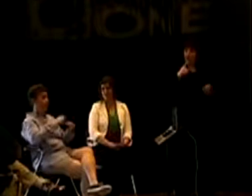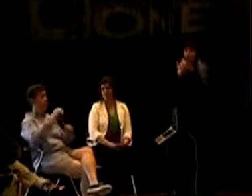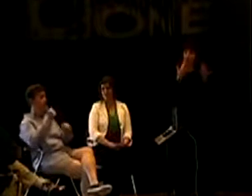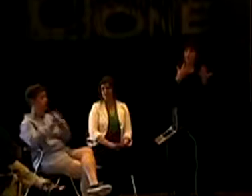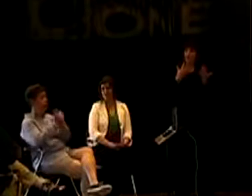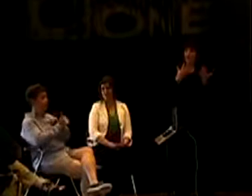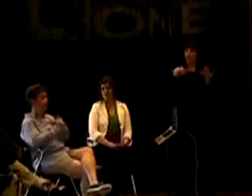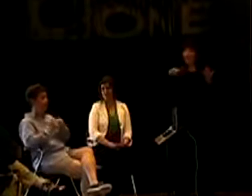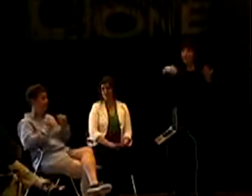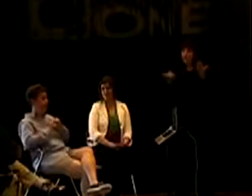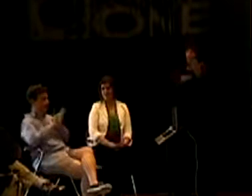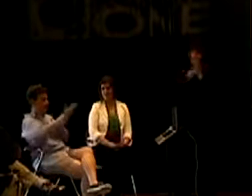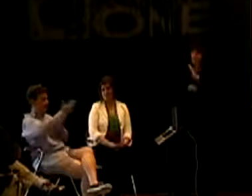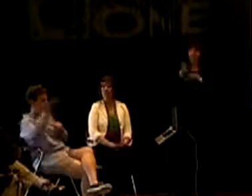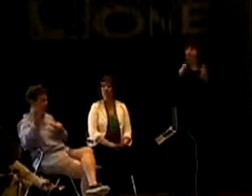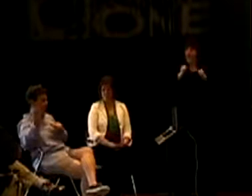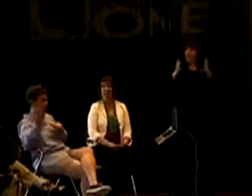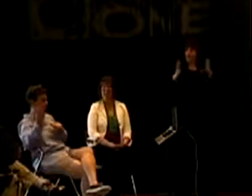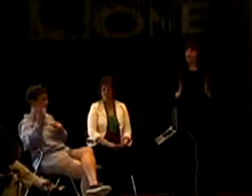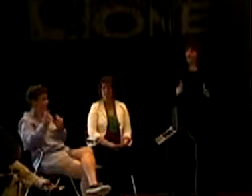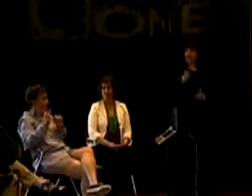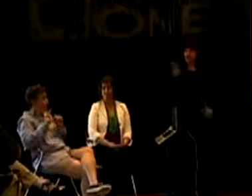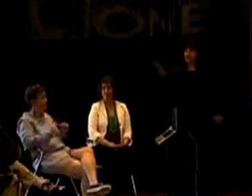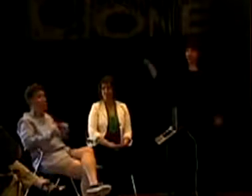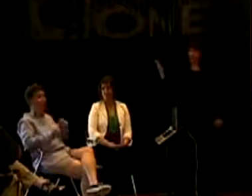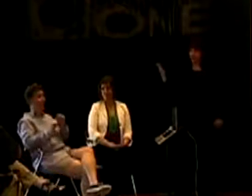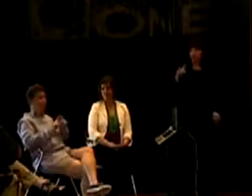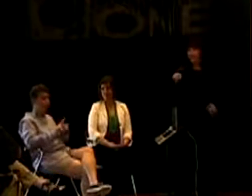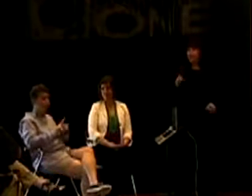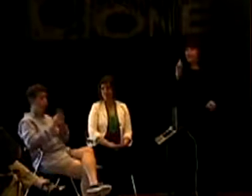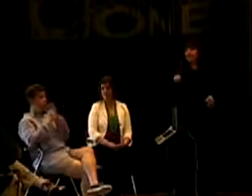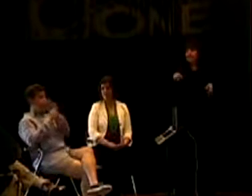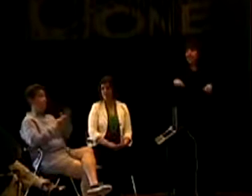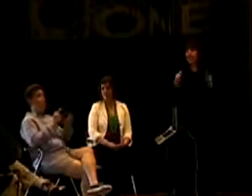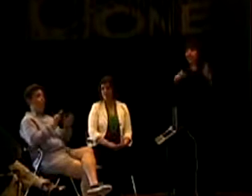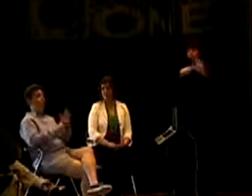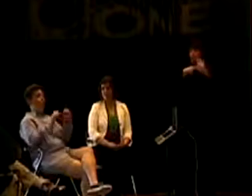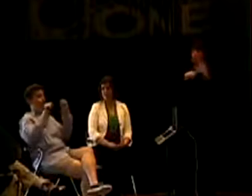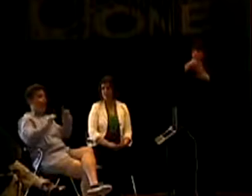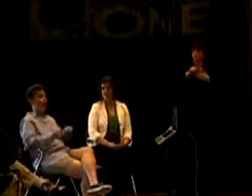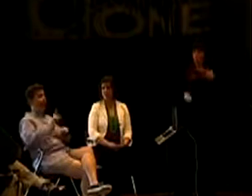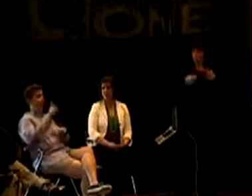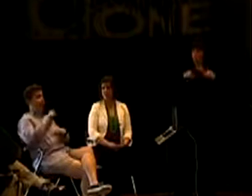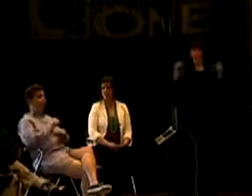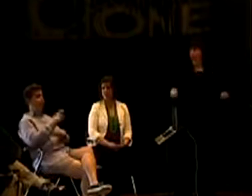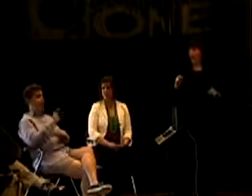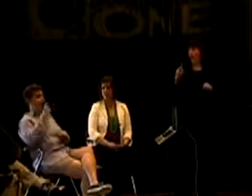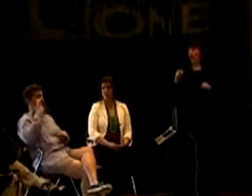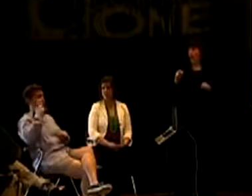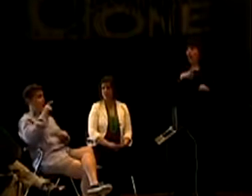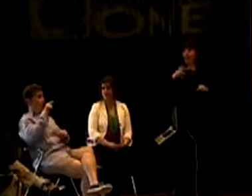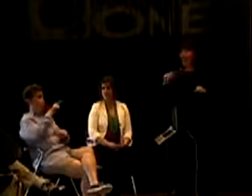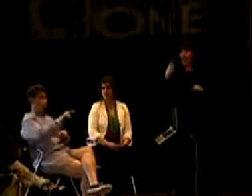you know, it's like, wait a minute, we have other talented actors out there who haven't been given an opportunity to show what they can